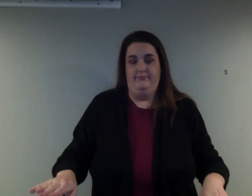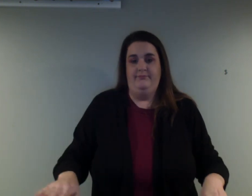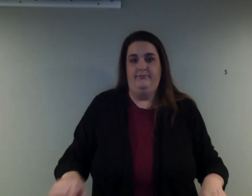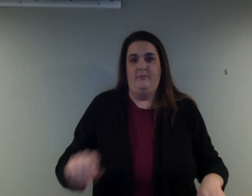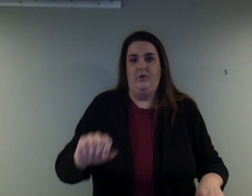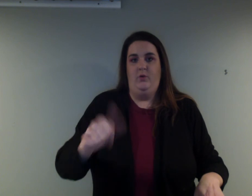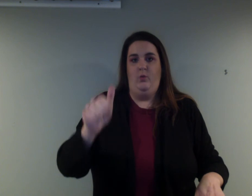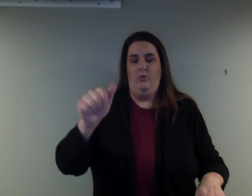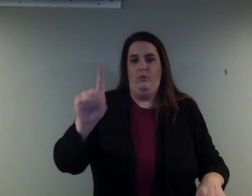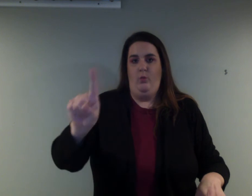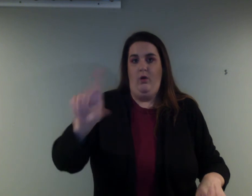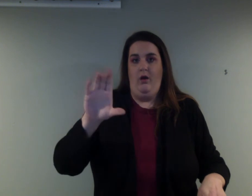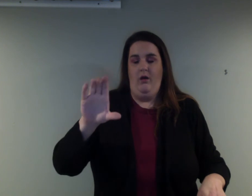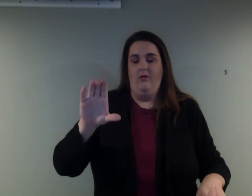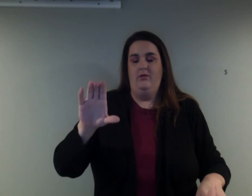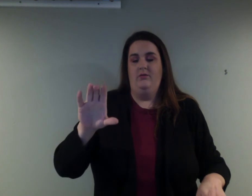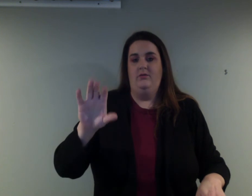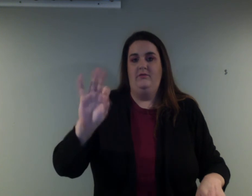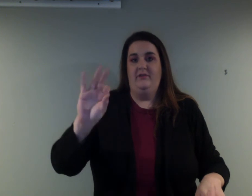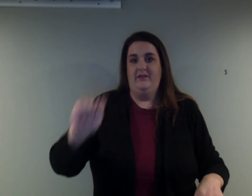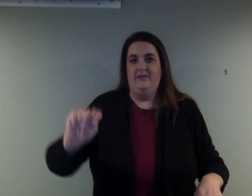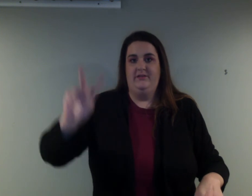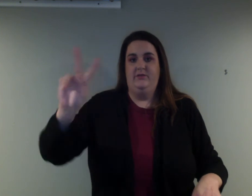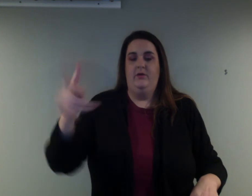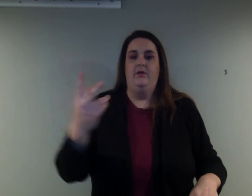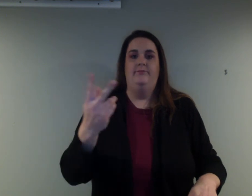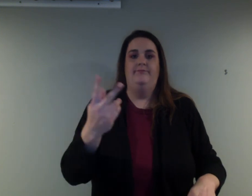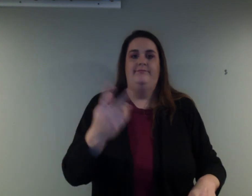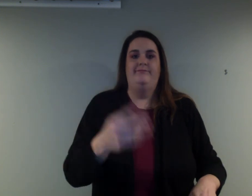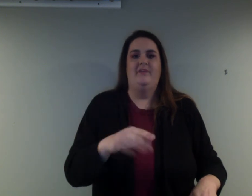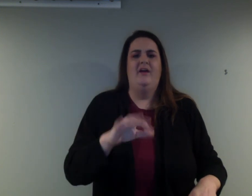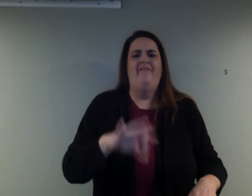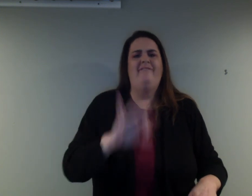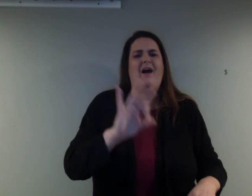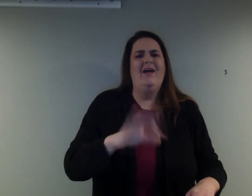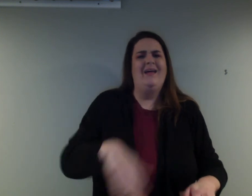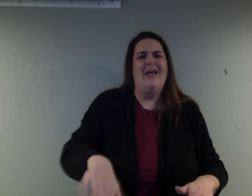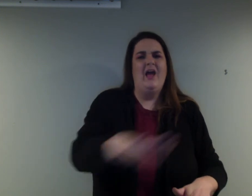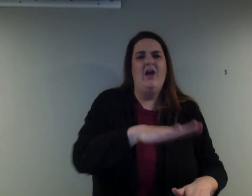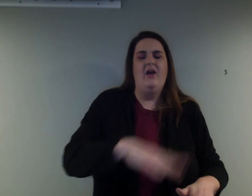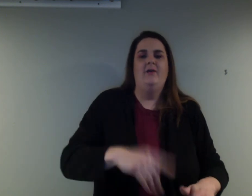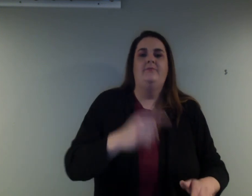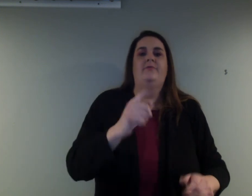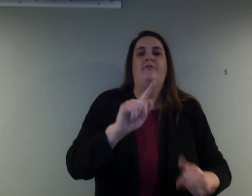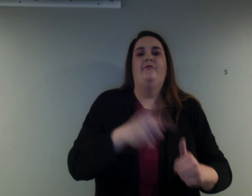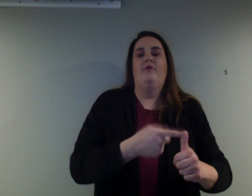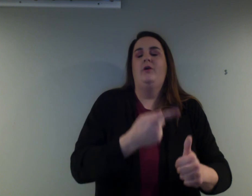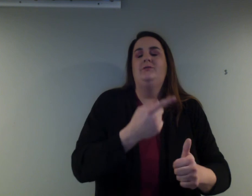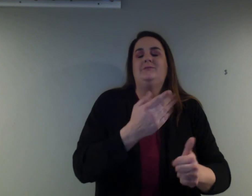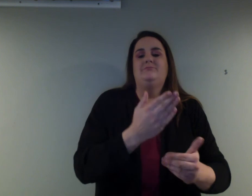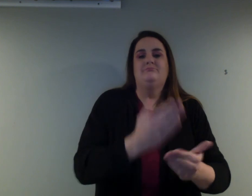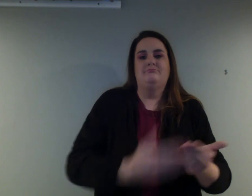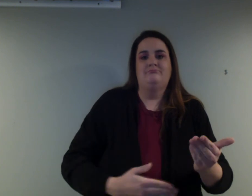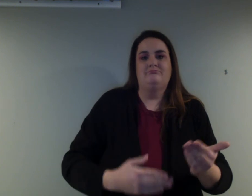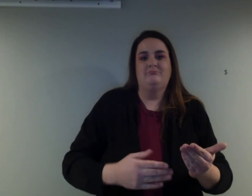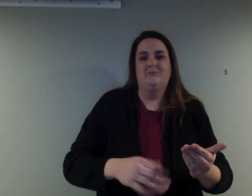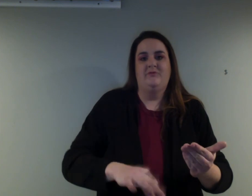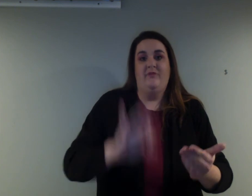Finding the area is the first step to calculate the cost for the cement. The second step is to